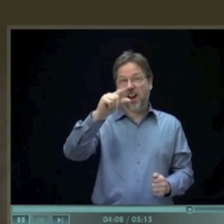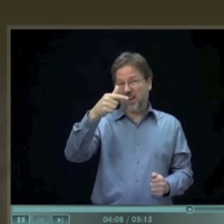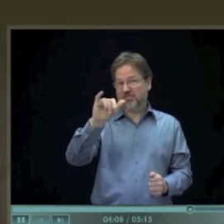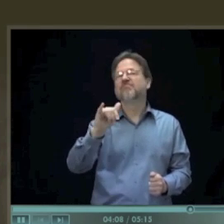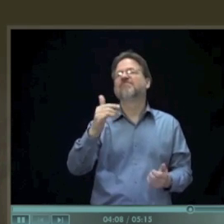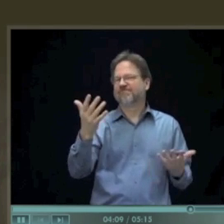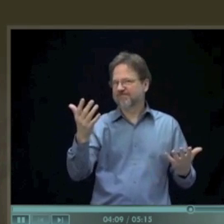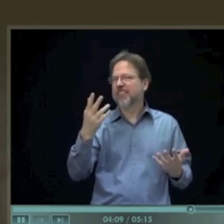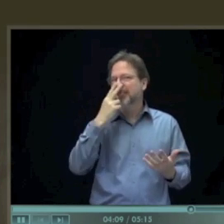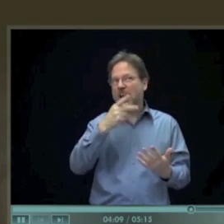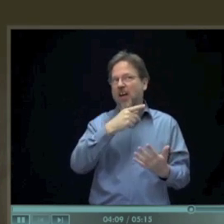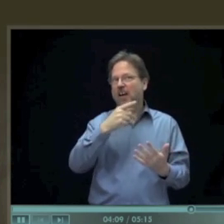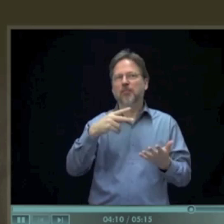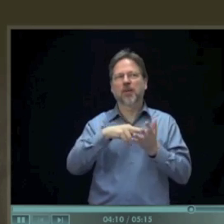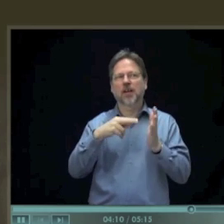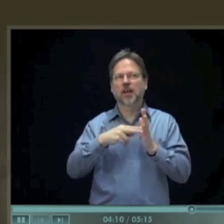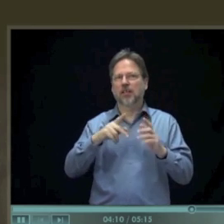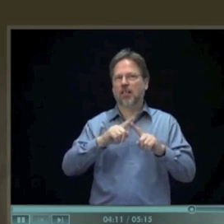pot, and coming from